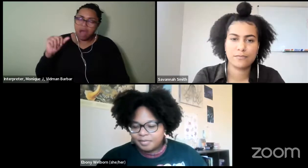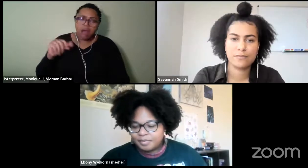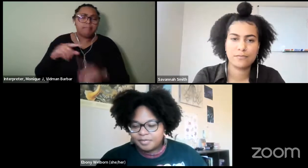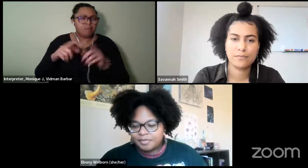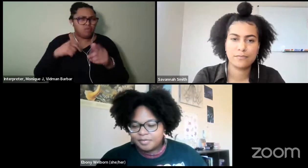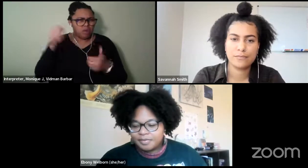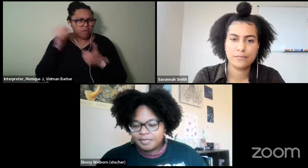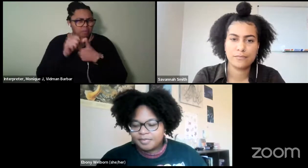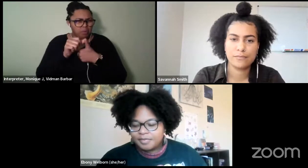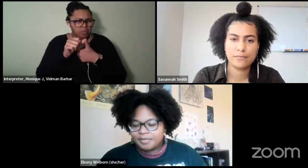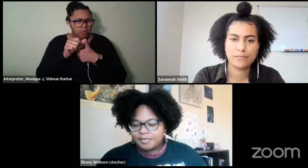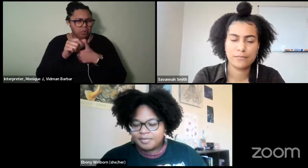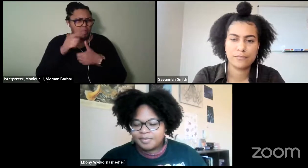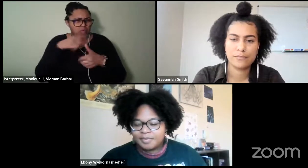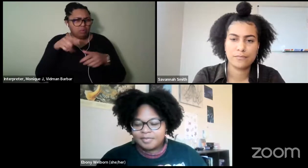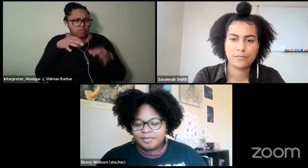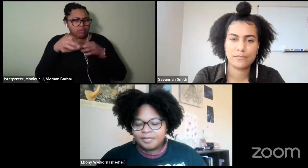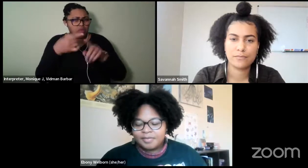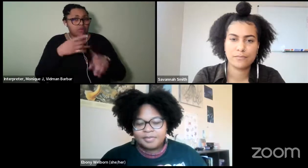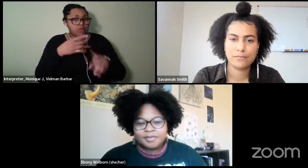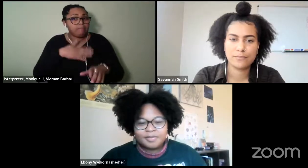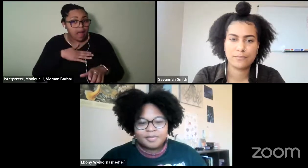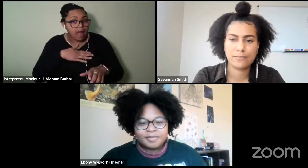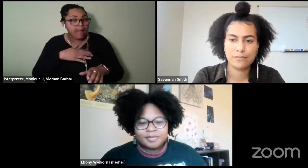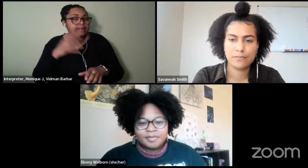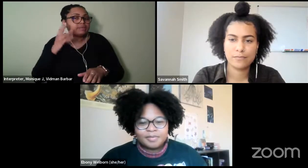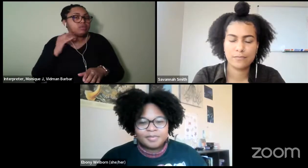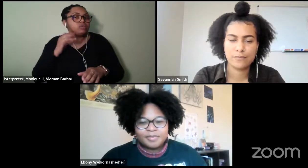explaining from my experience on how